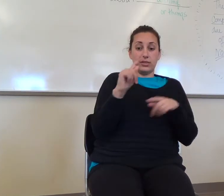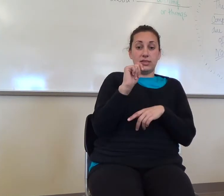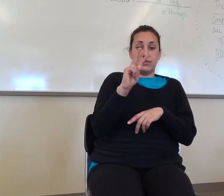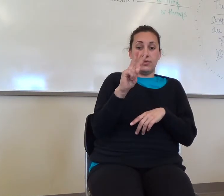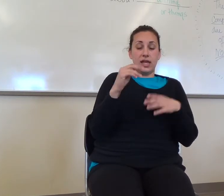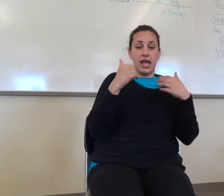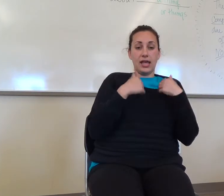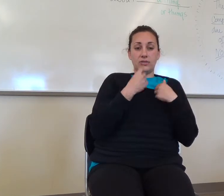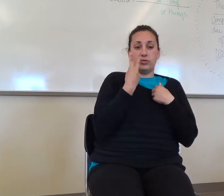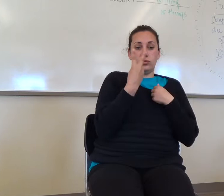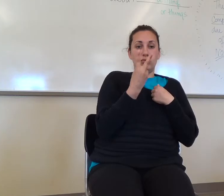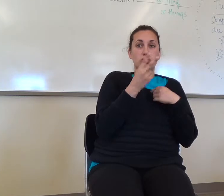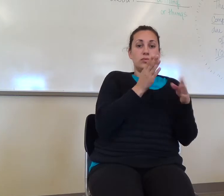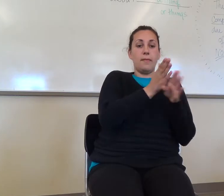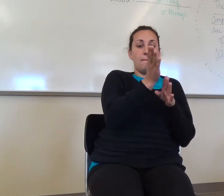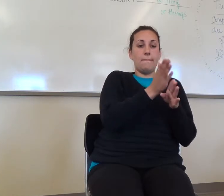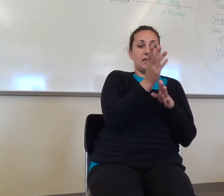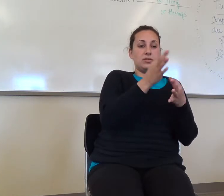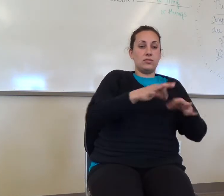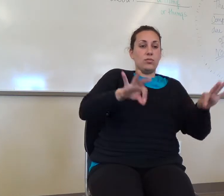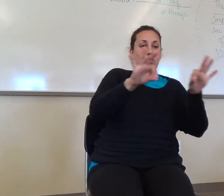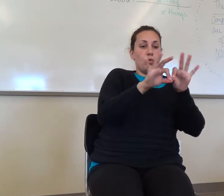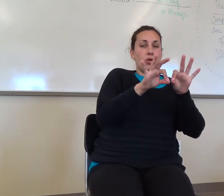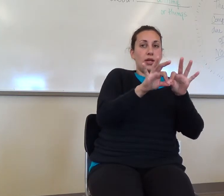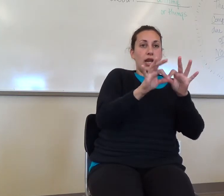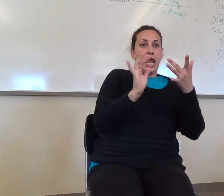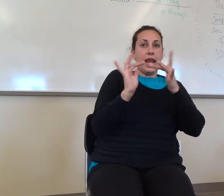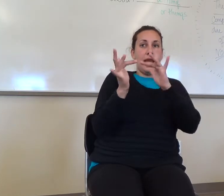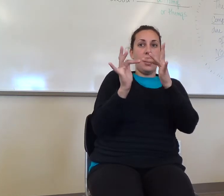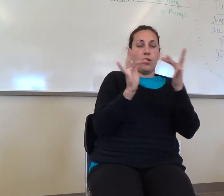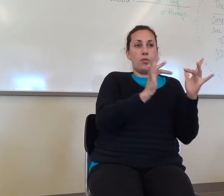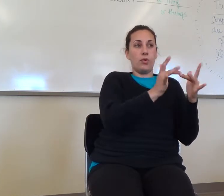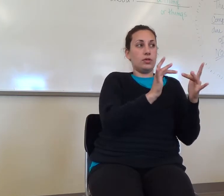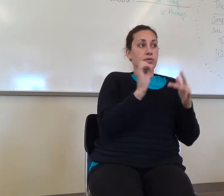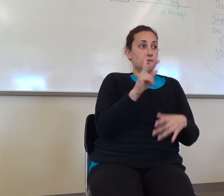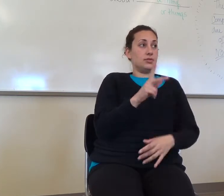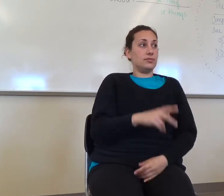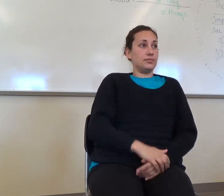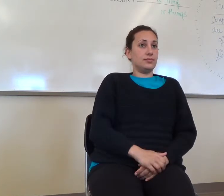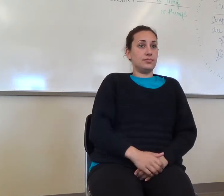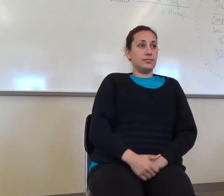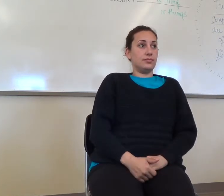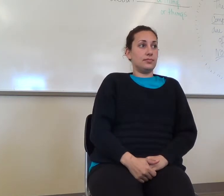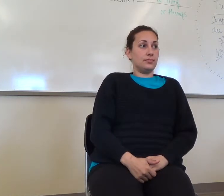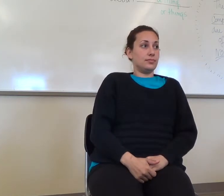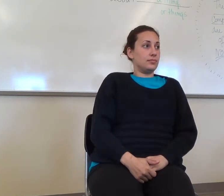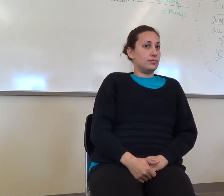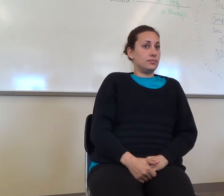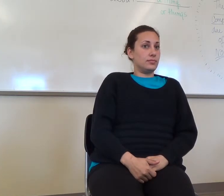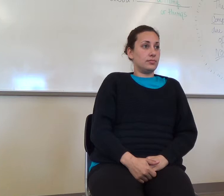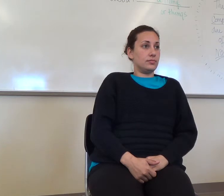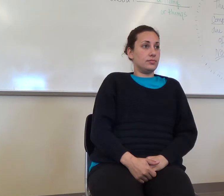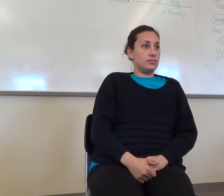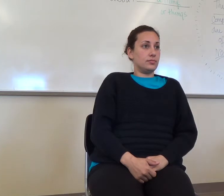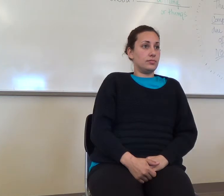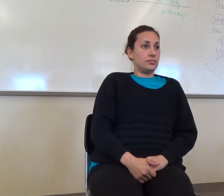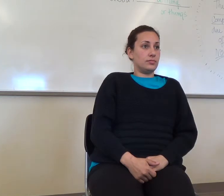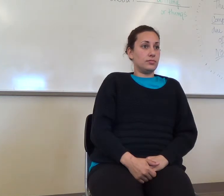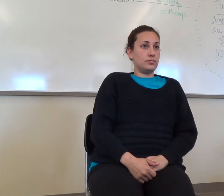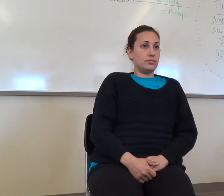broadcast networks, Univision and Telemundo, okay? We're giving, Gabriela is giving it the Spanish pronunciation. I'm